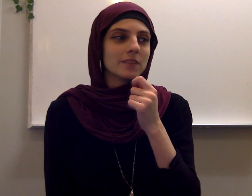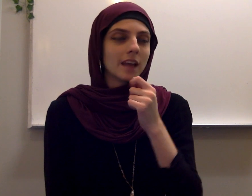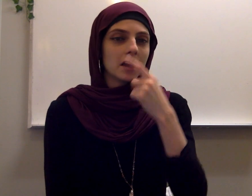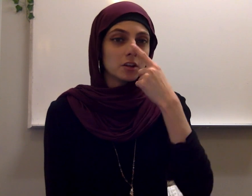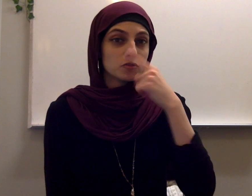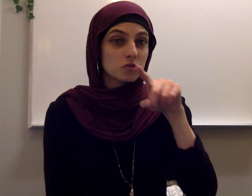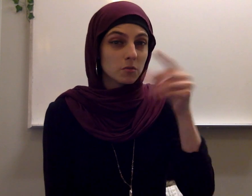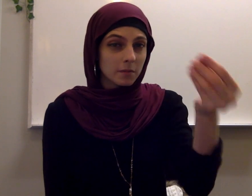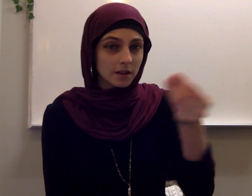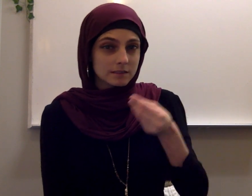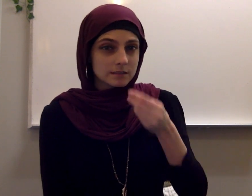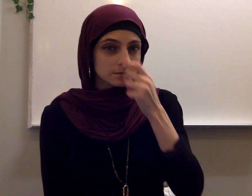say,